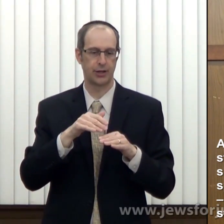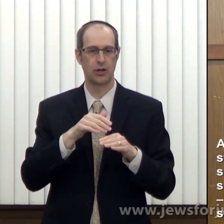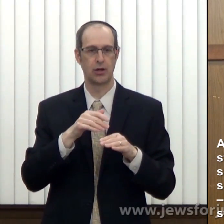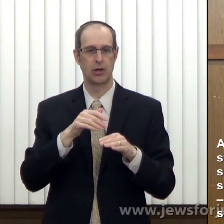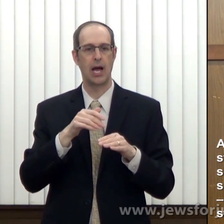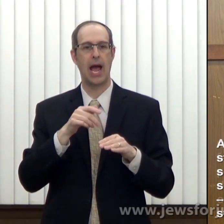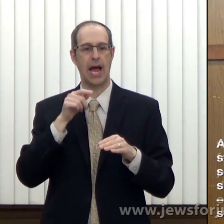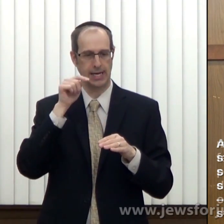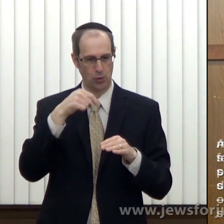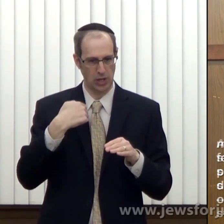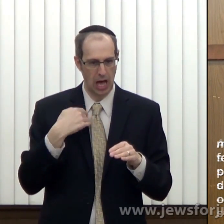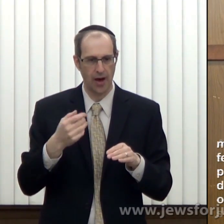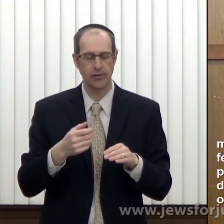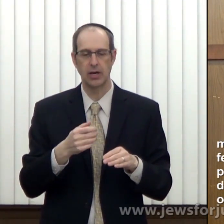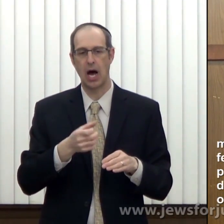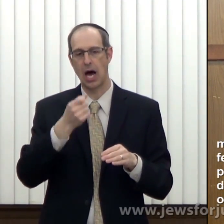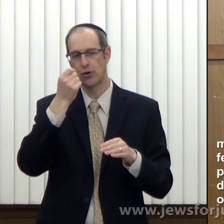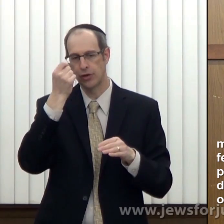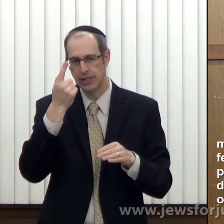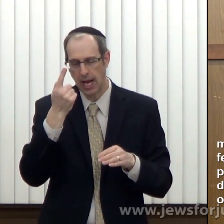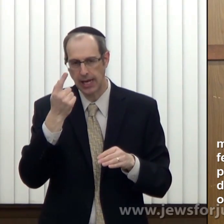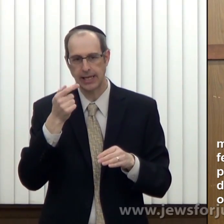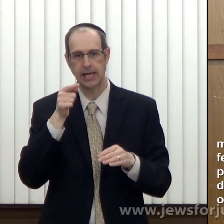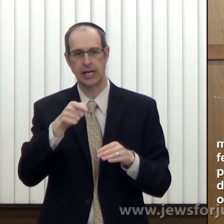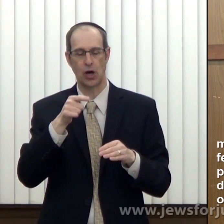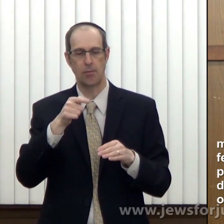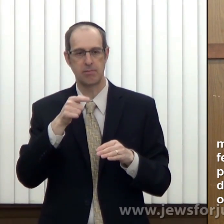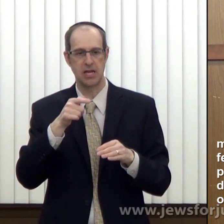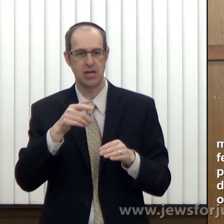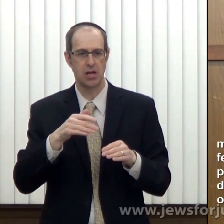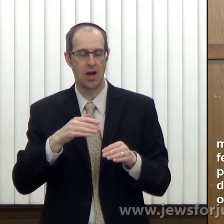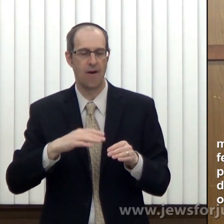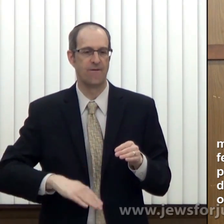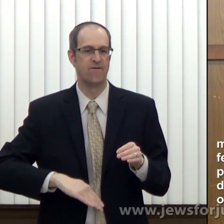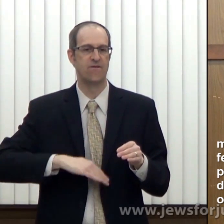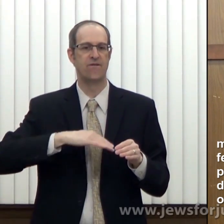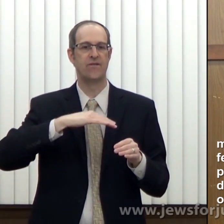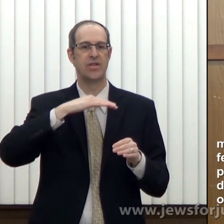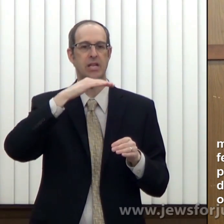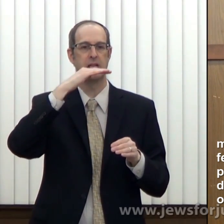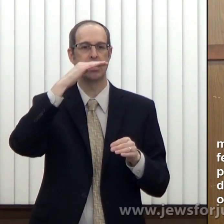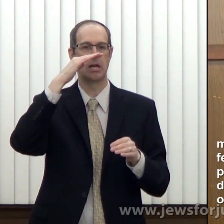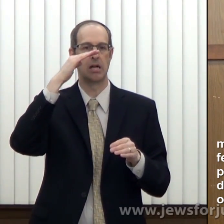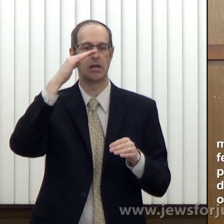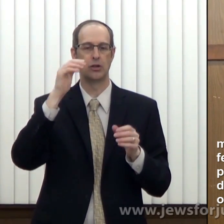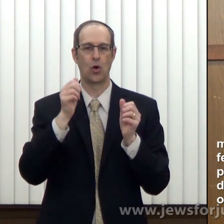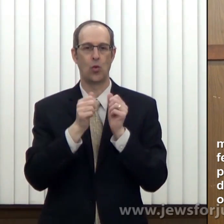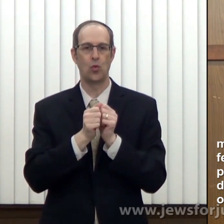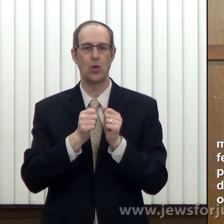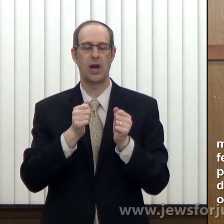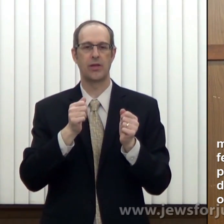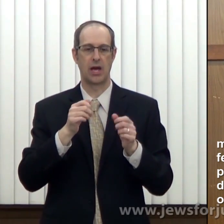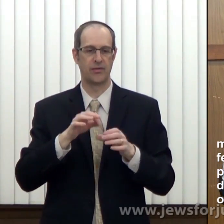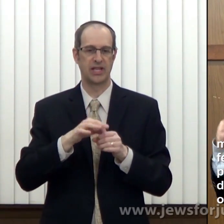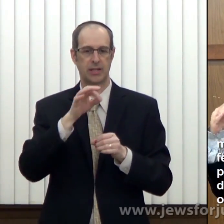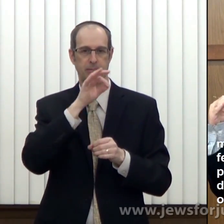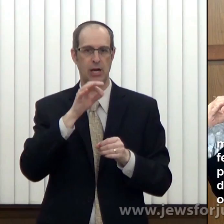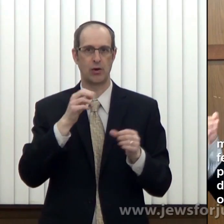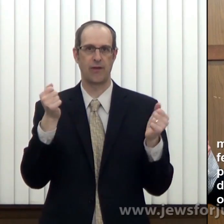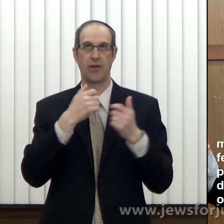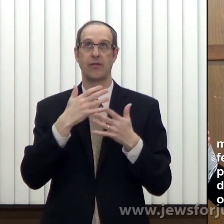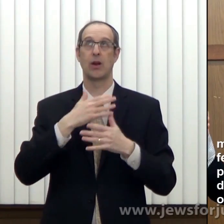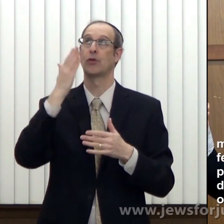understanding, and he will be filled with a spirit of the fear of God. He will be a